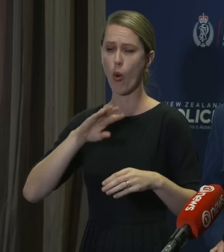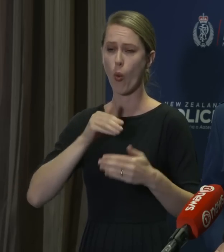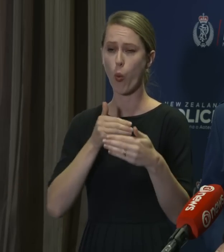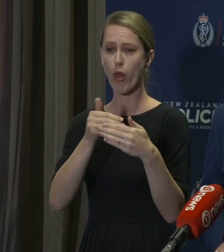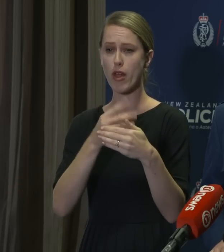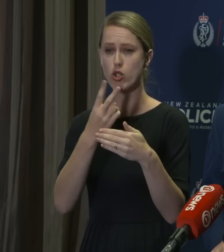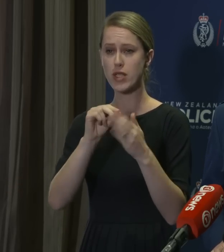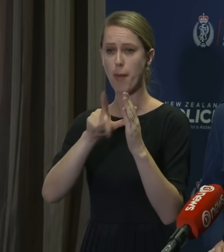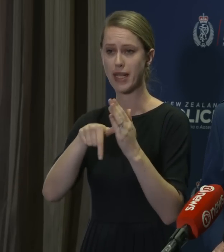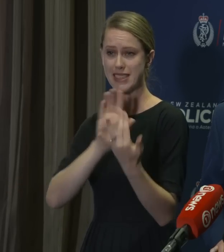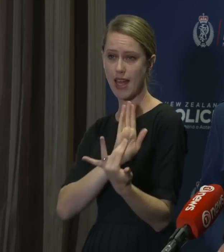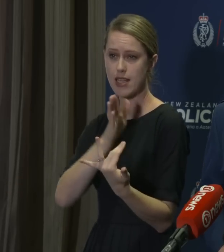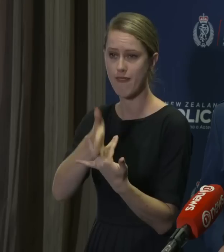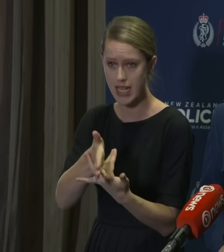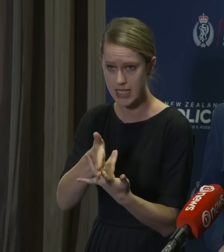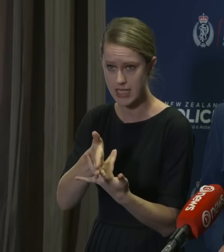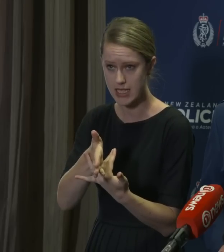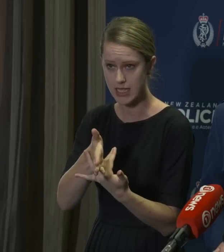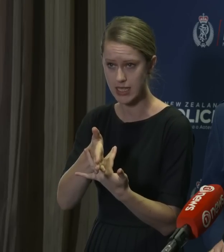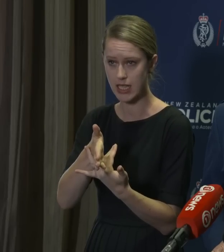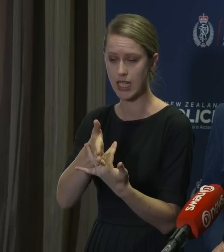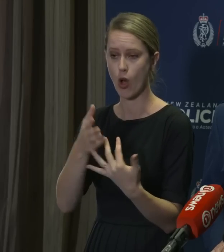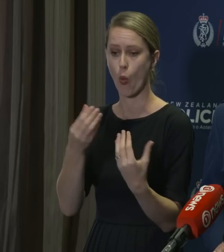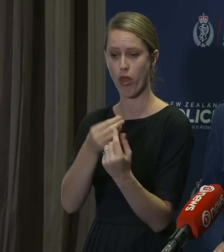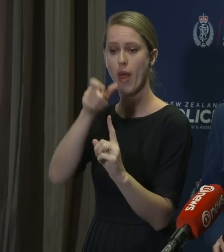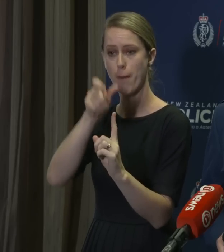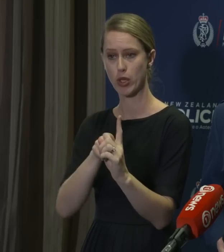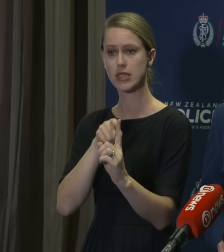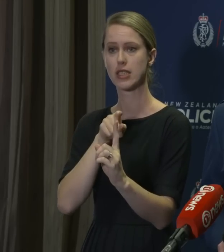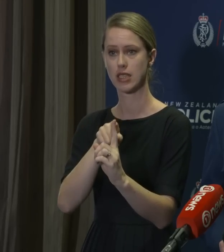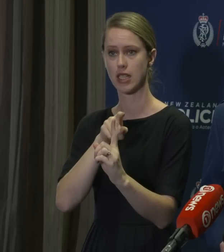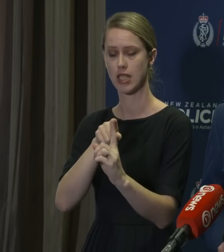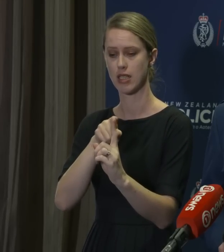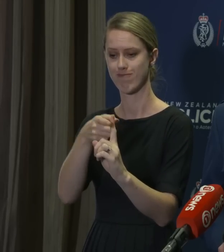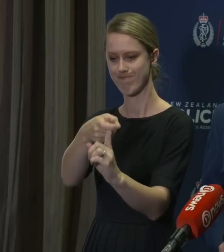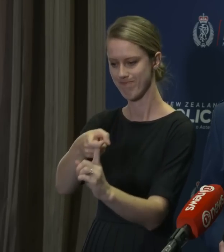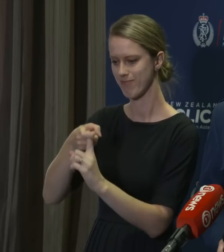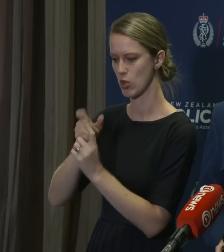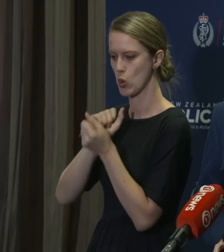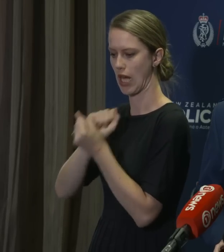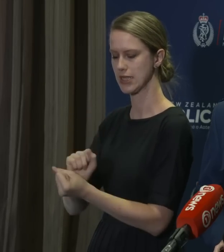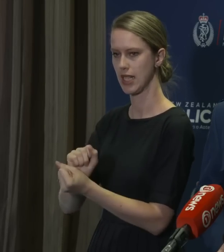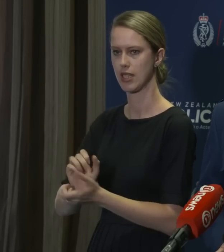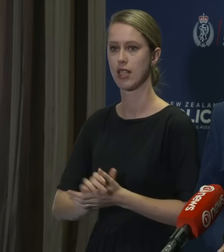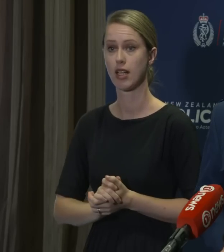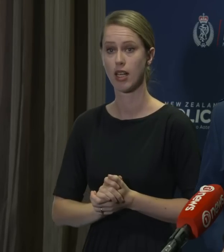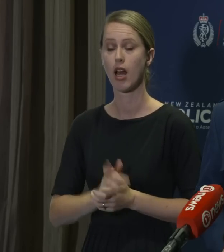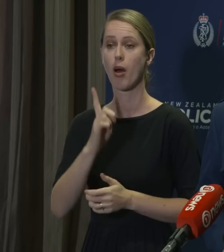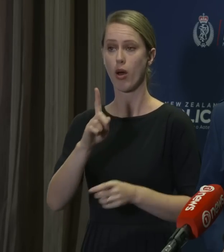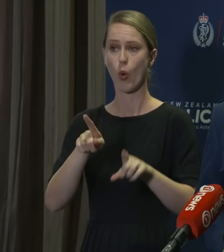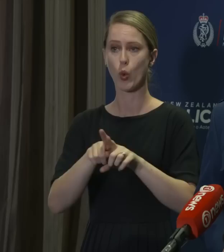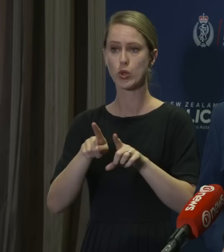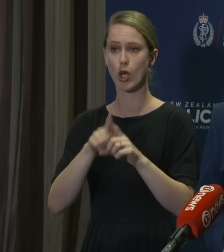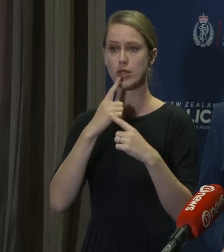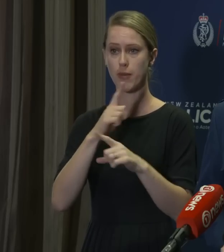minutes to intervene with that person and bring them into custody. What I will also